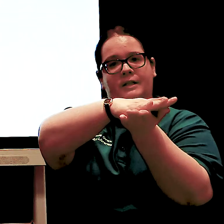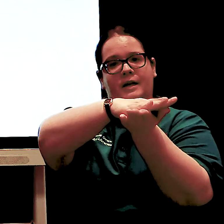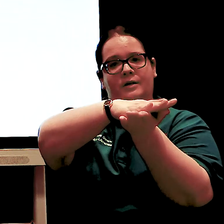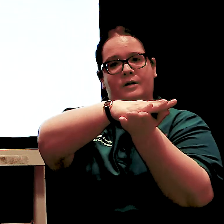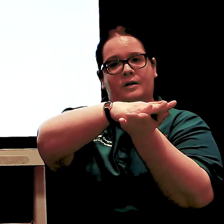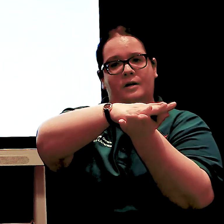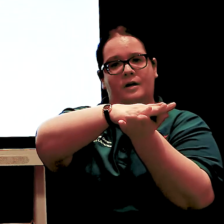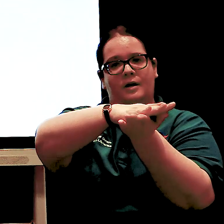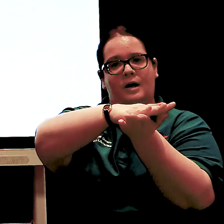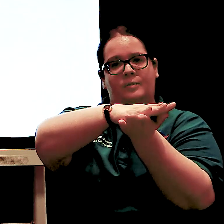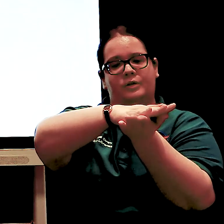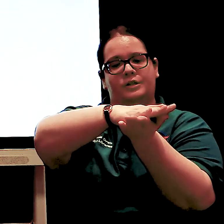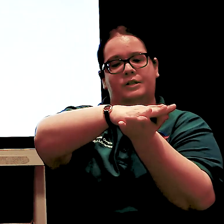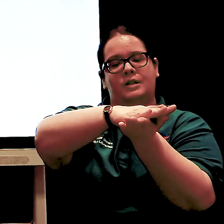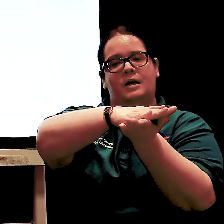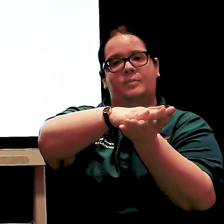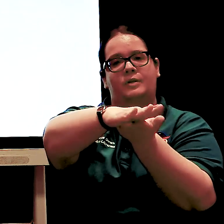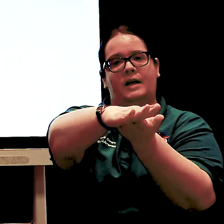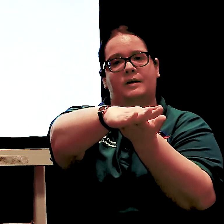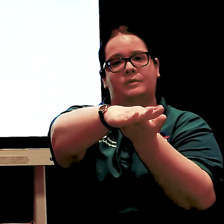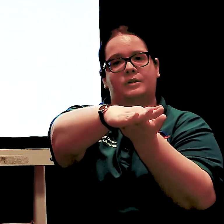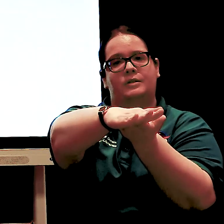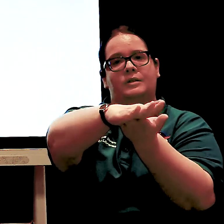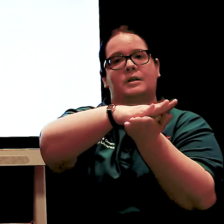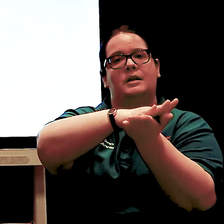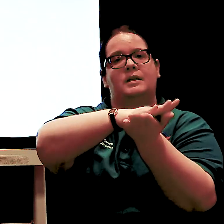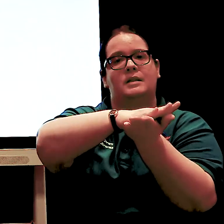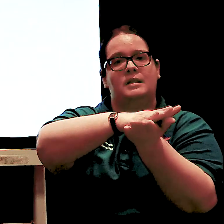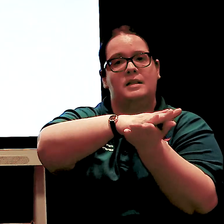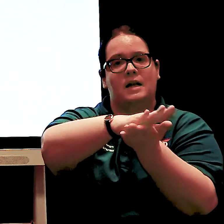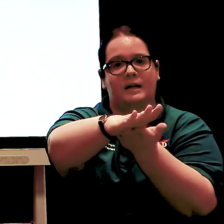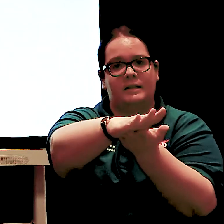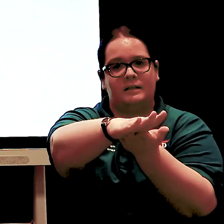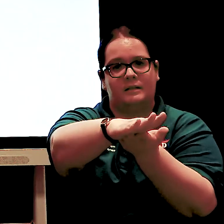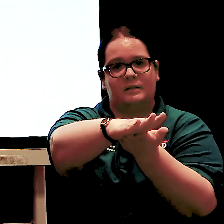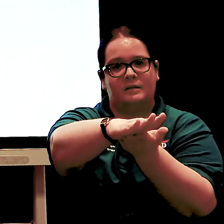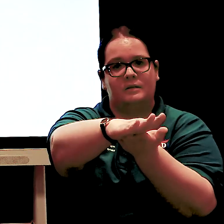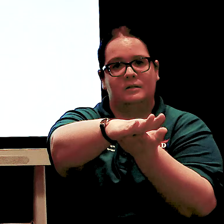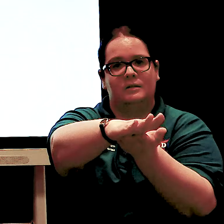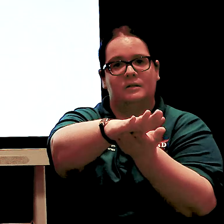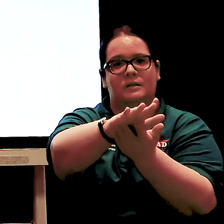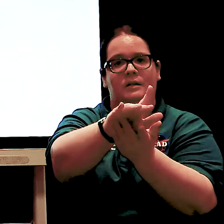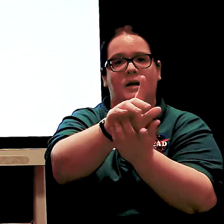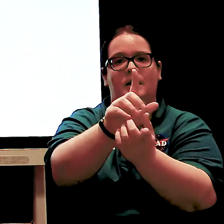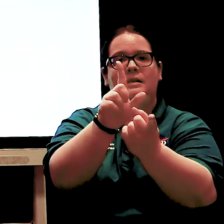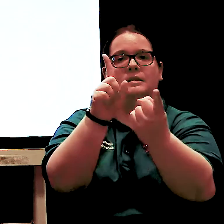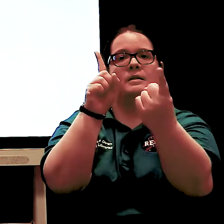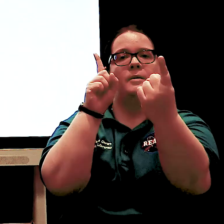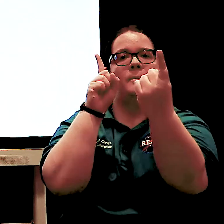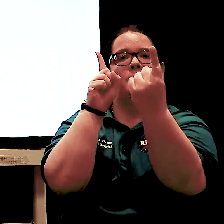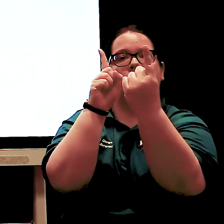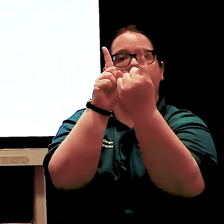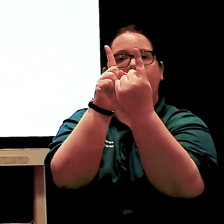together and brush the top one out. Nice, and then to meet